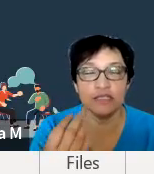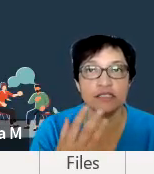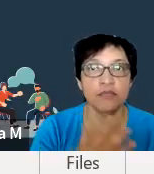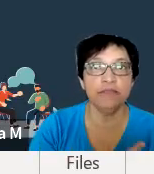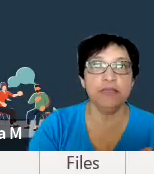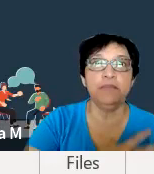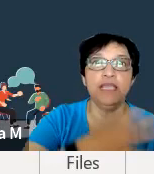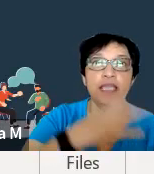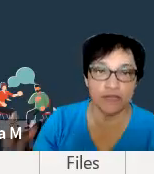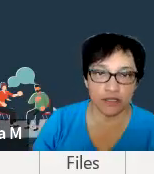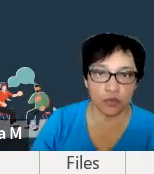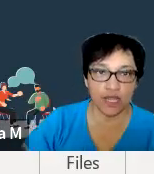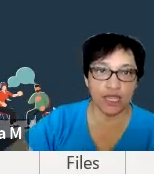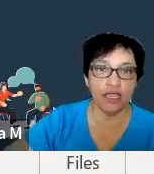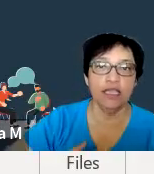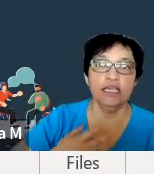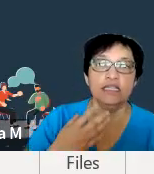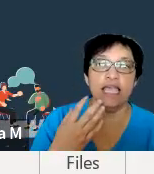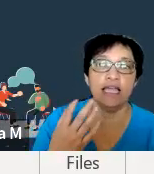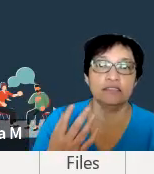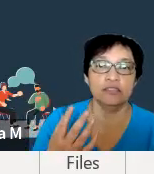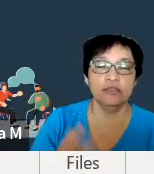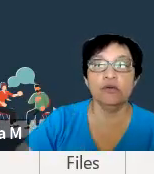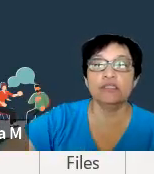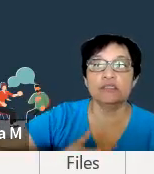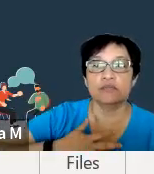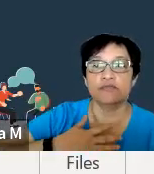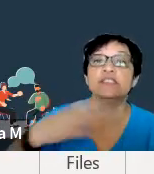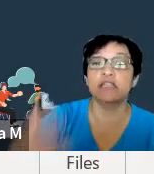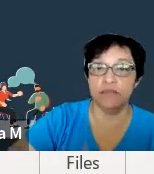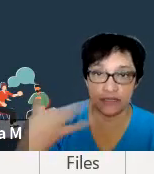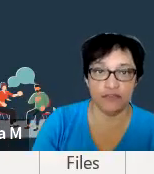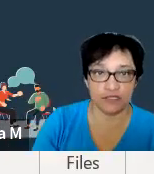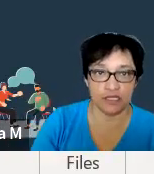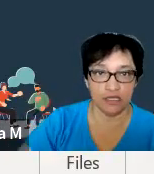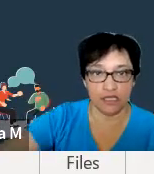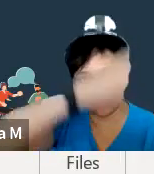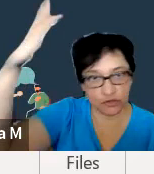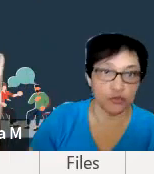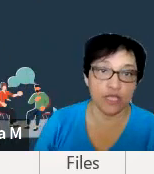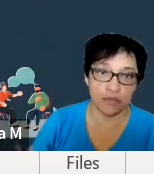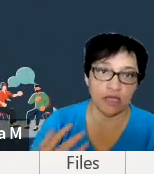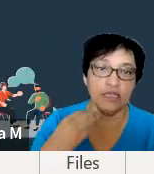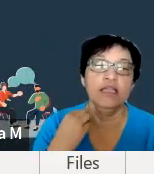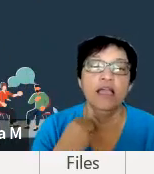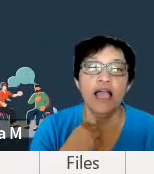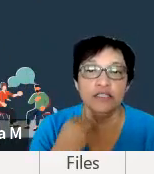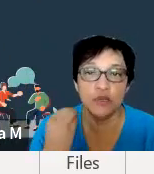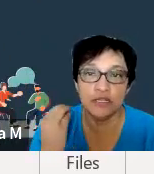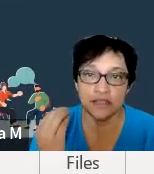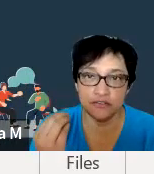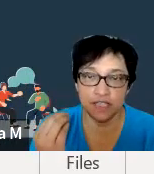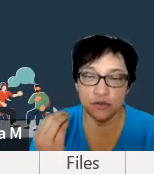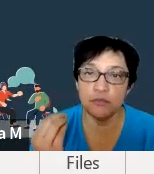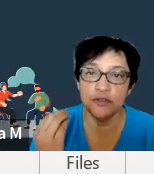in crisis might be behaving in a way that, is physically manifesting through their body. I just